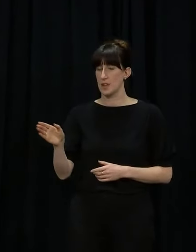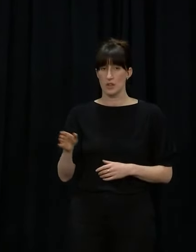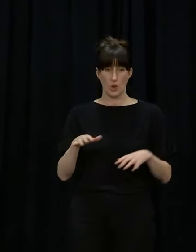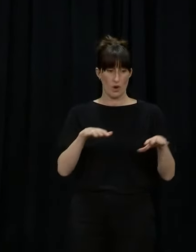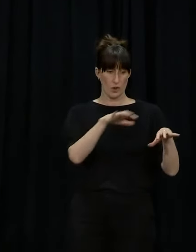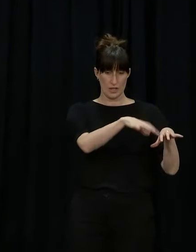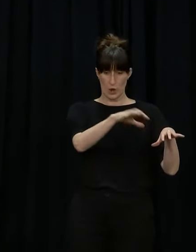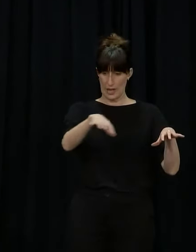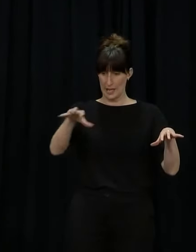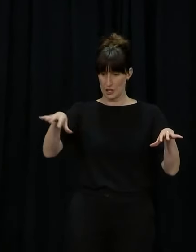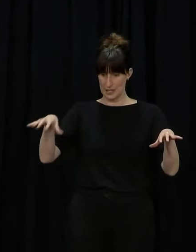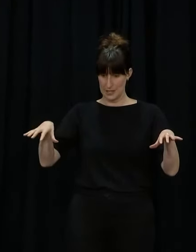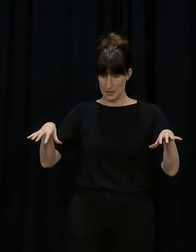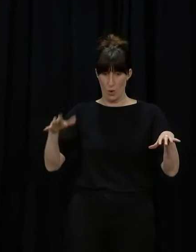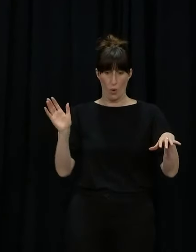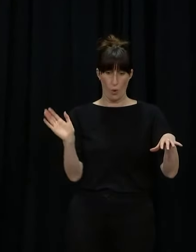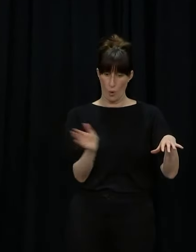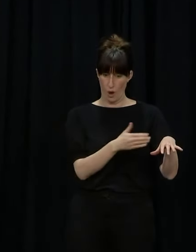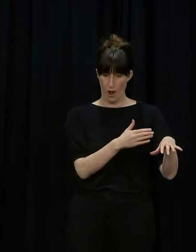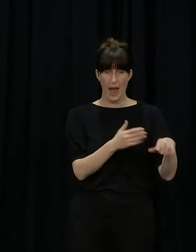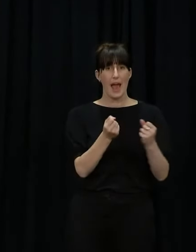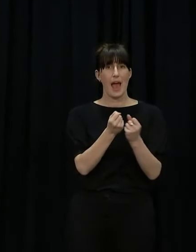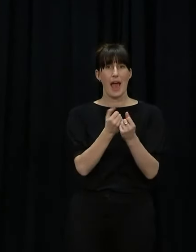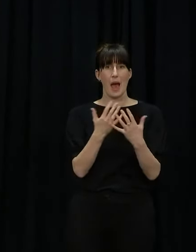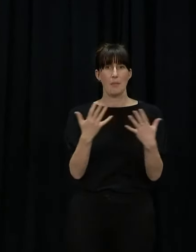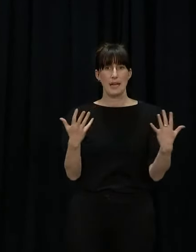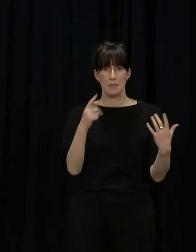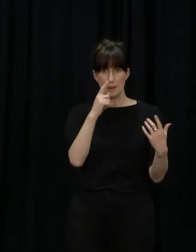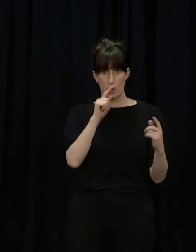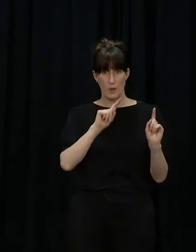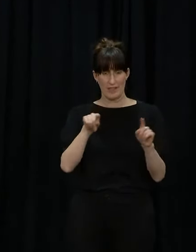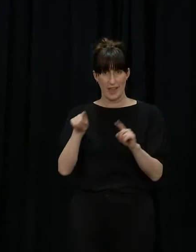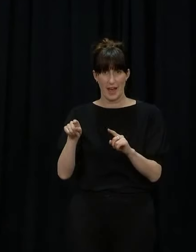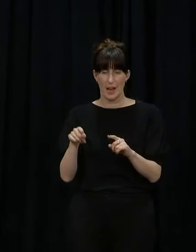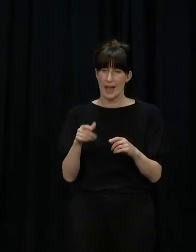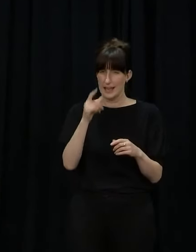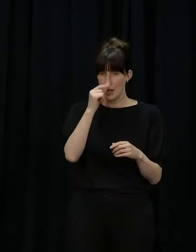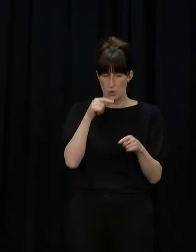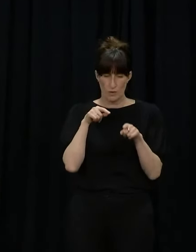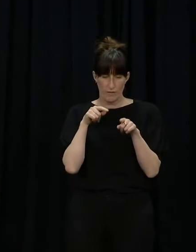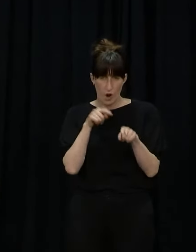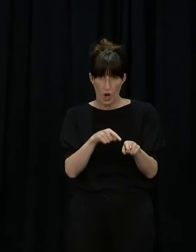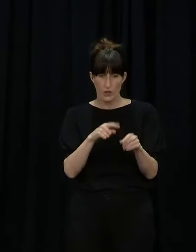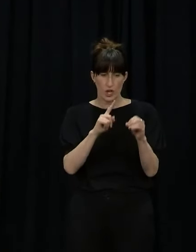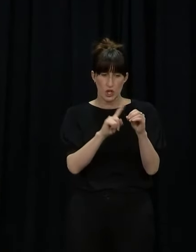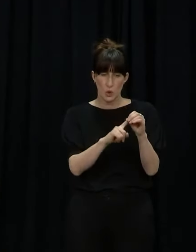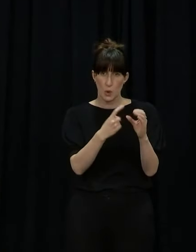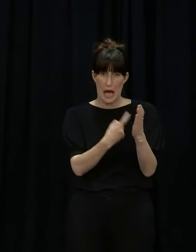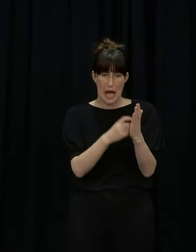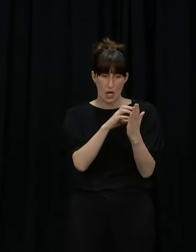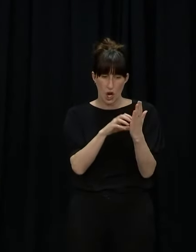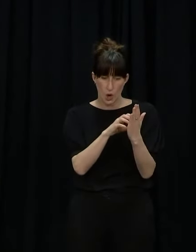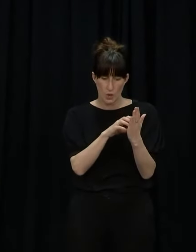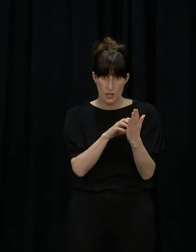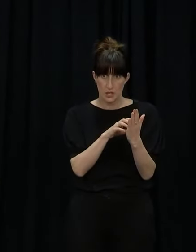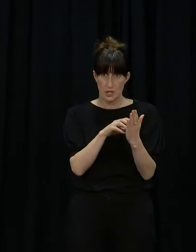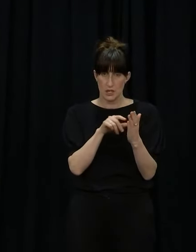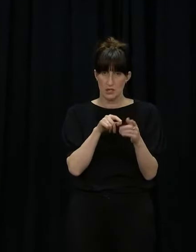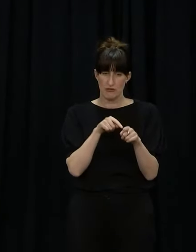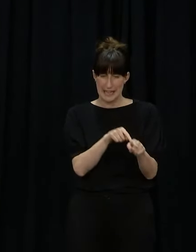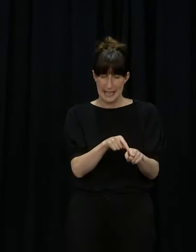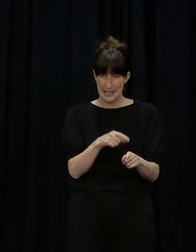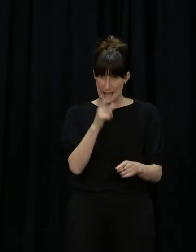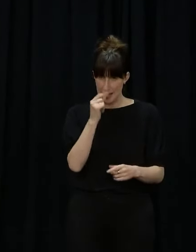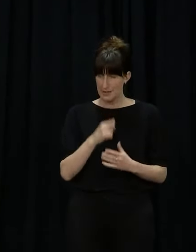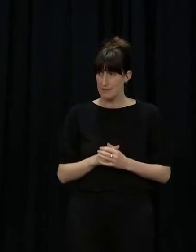basically, even based on QR things that went out? So in their entirety for a location of interest, I mean, for instance,